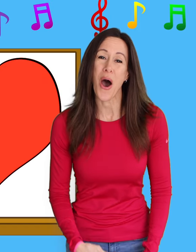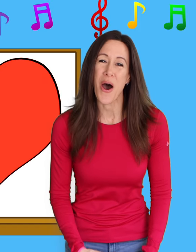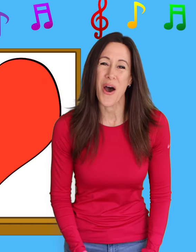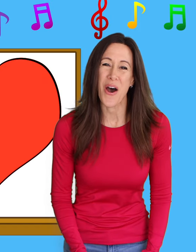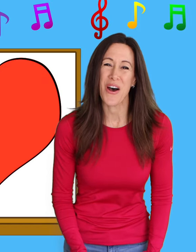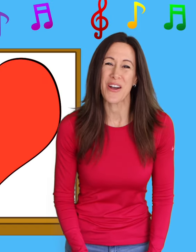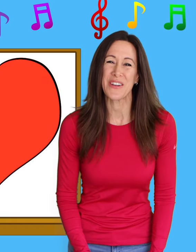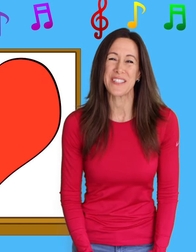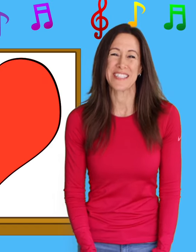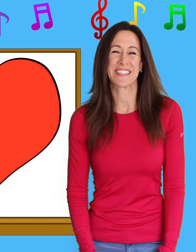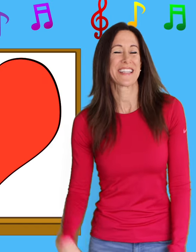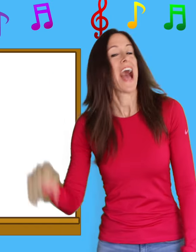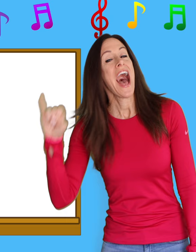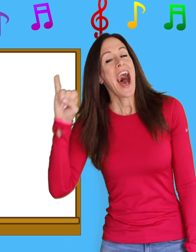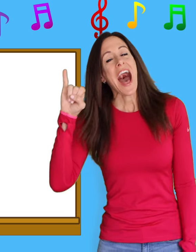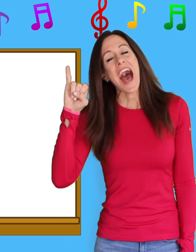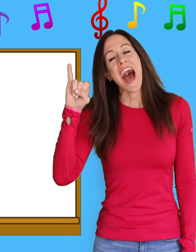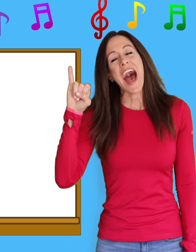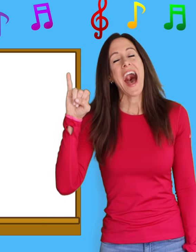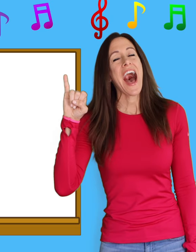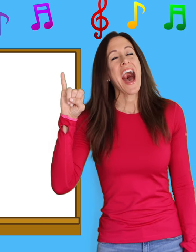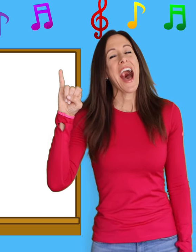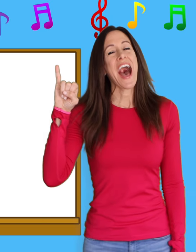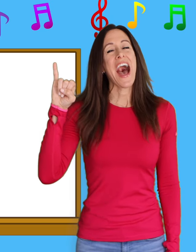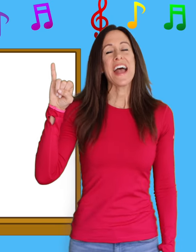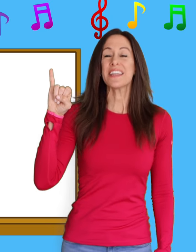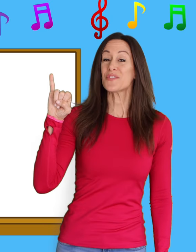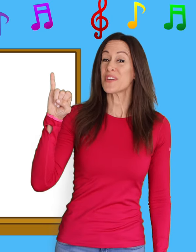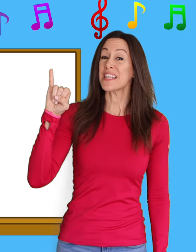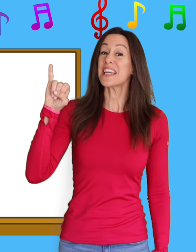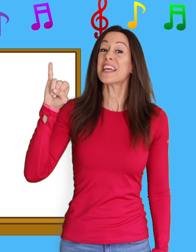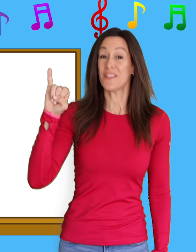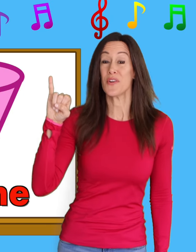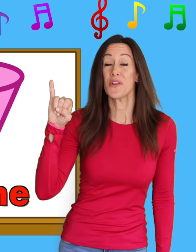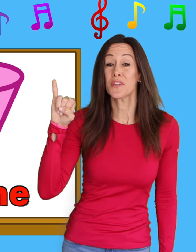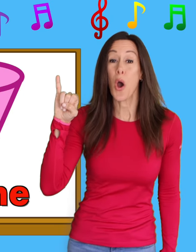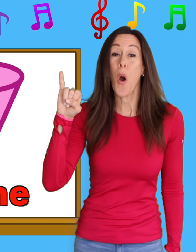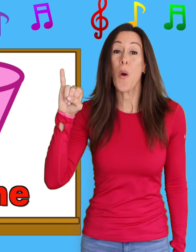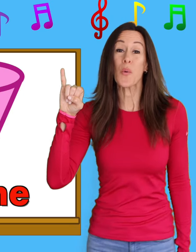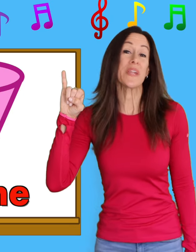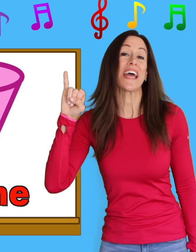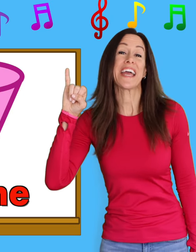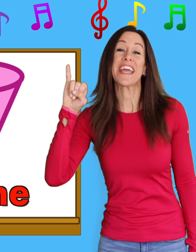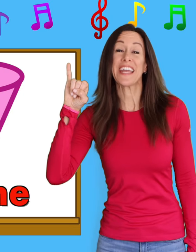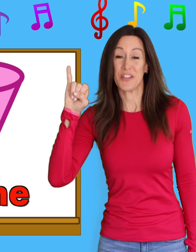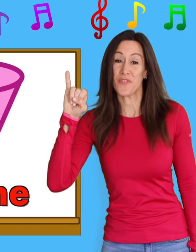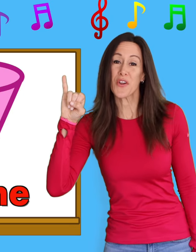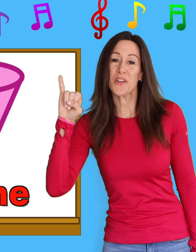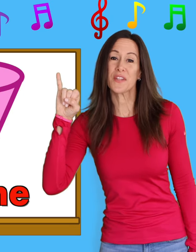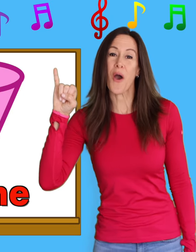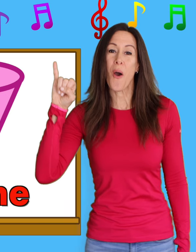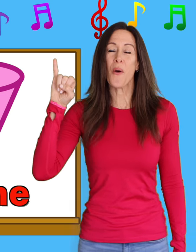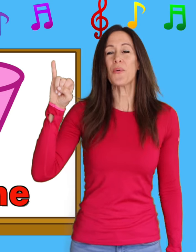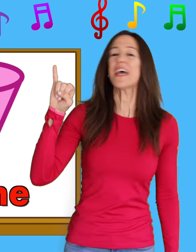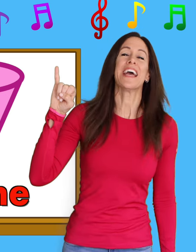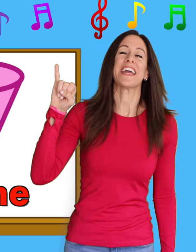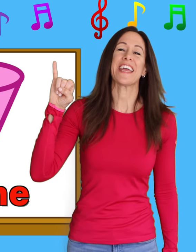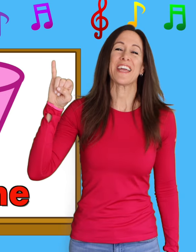I is for I-inverted cone, I-inverted cone, I